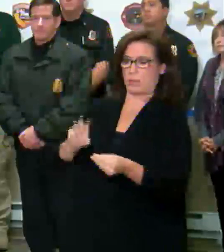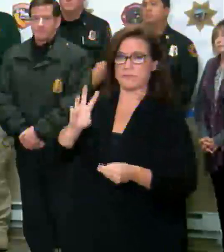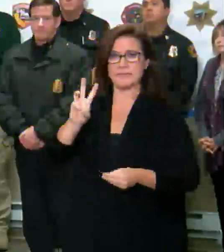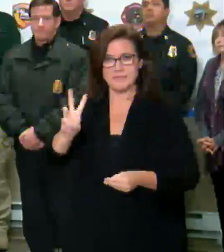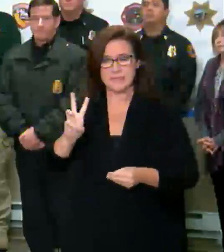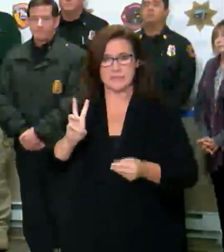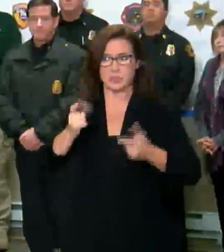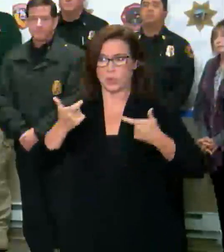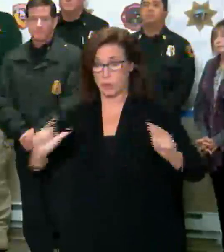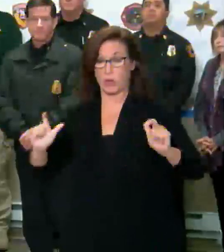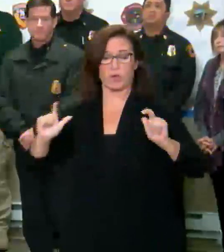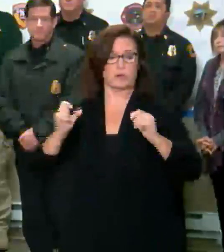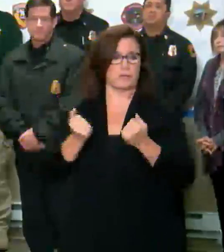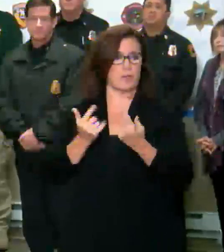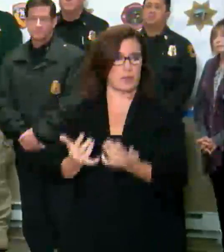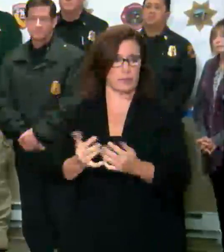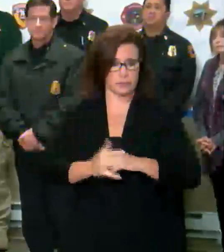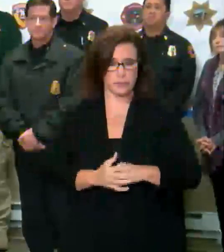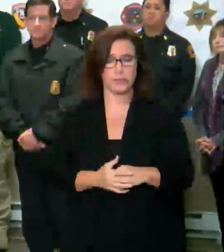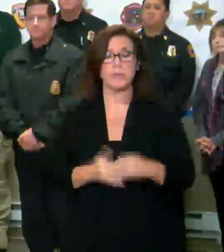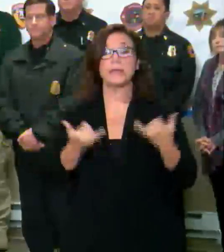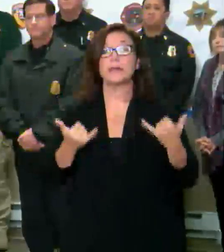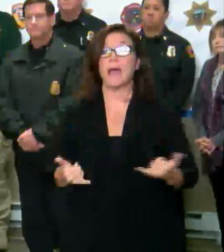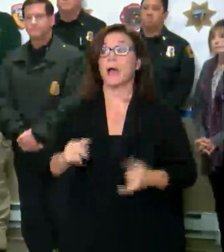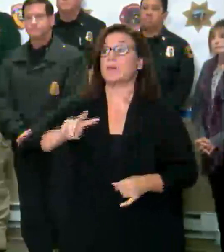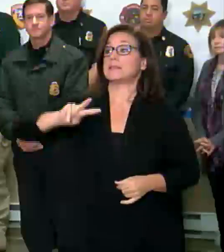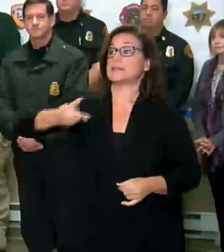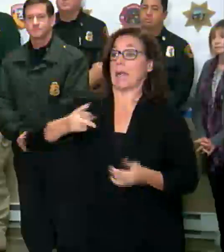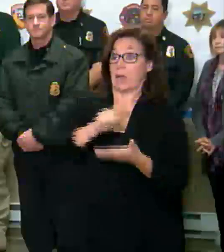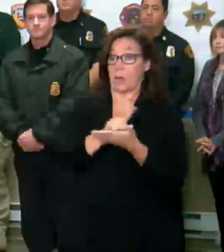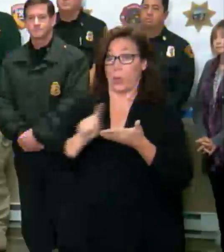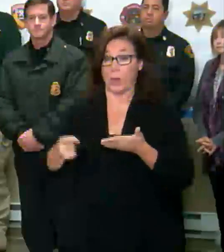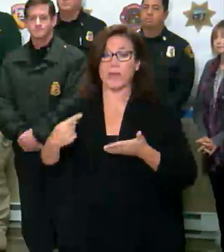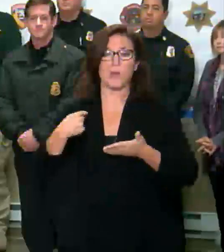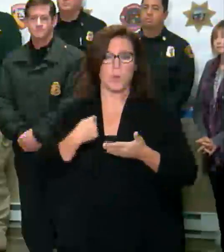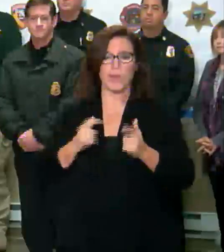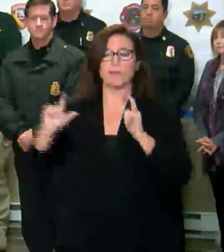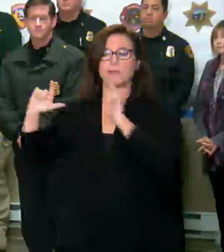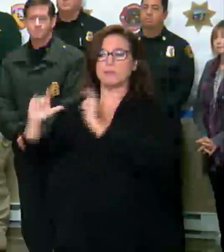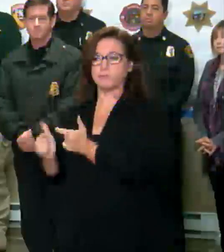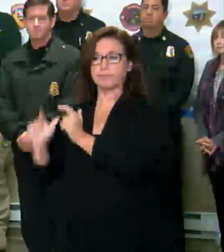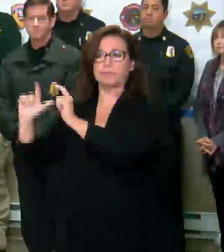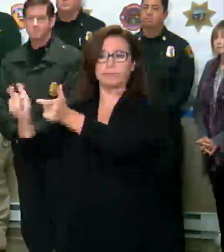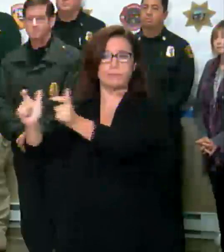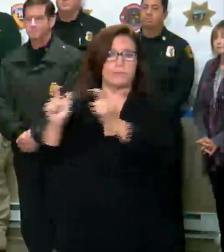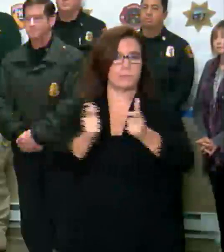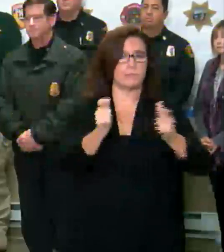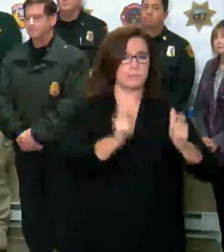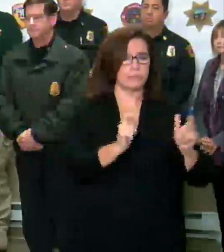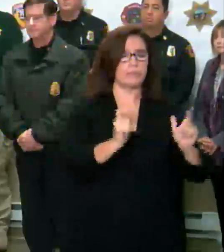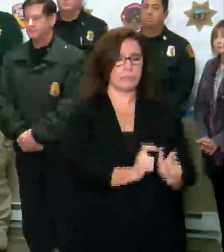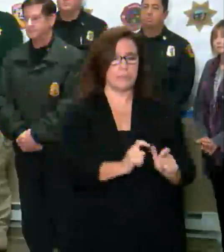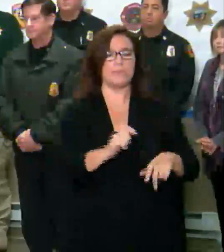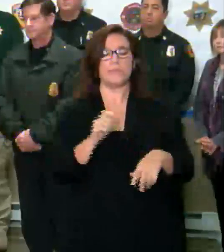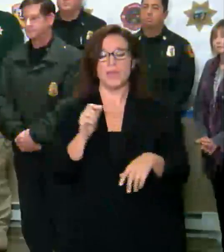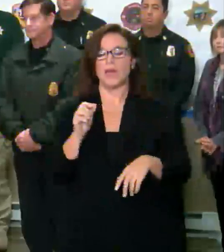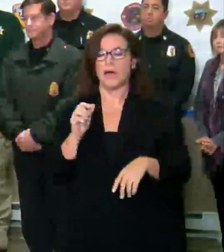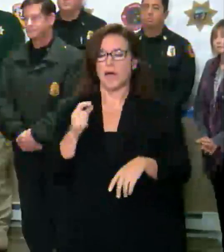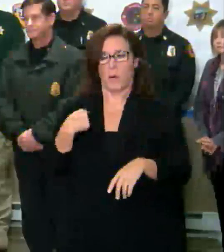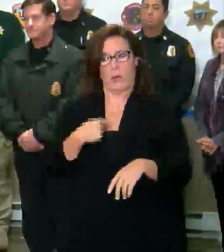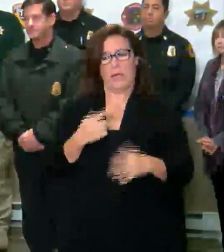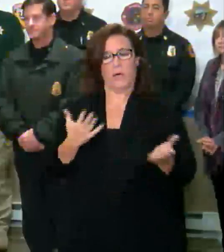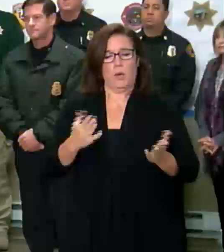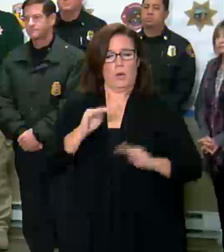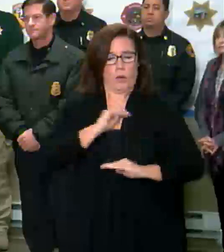we get deep into the second week, significant progress has been made across all of these fires, and we're certainly pleased with